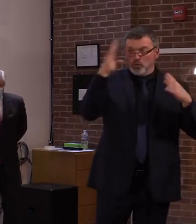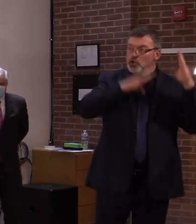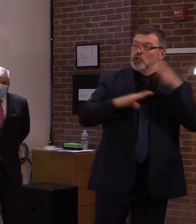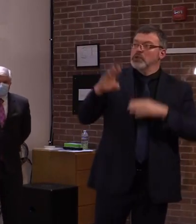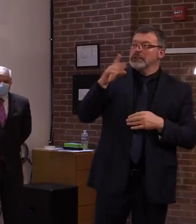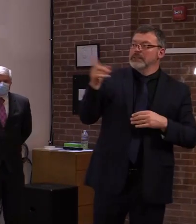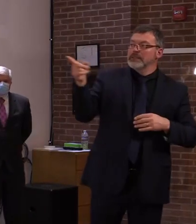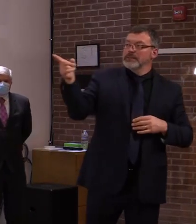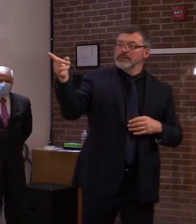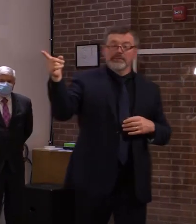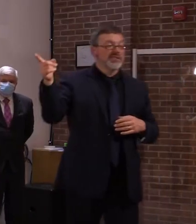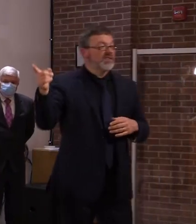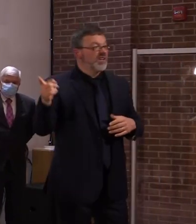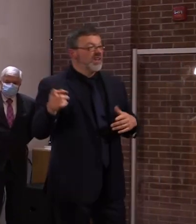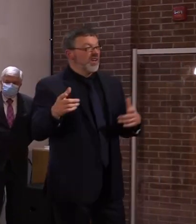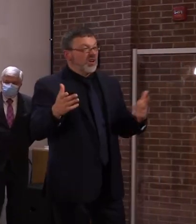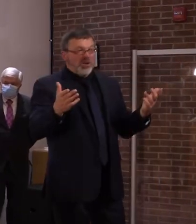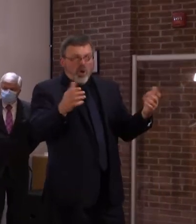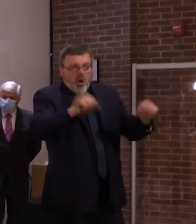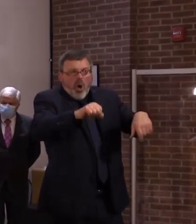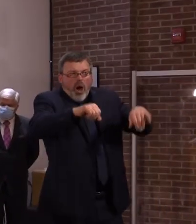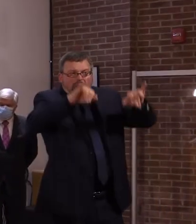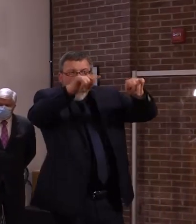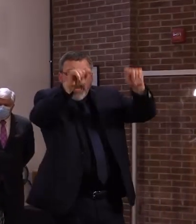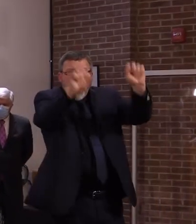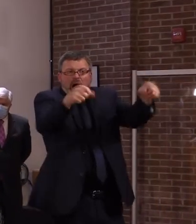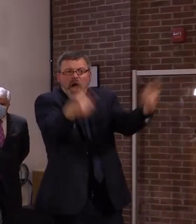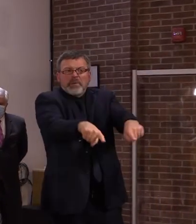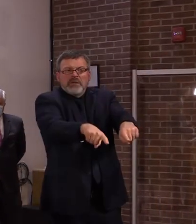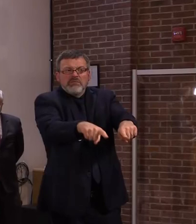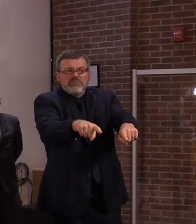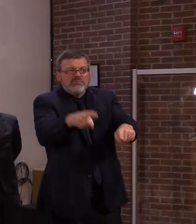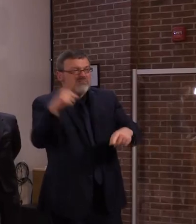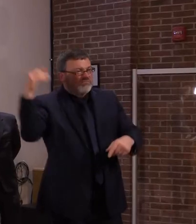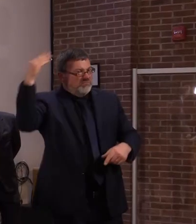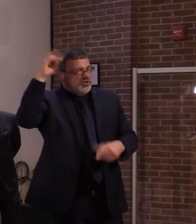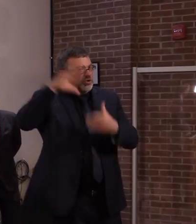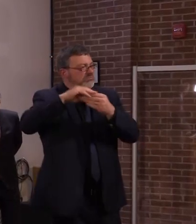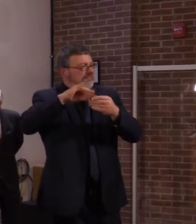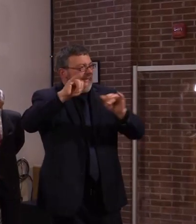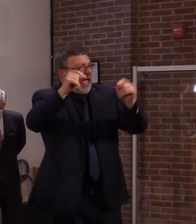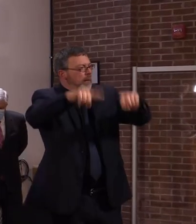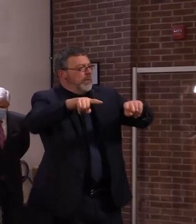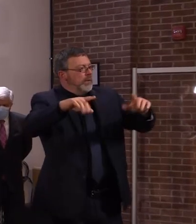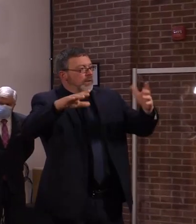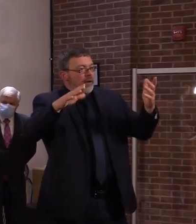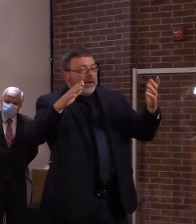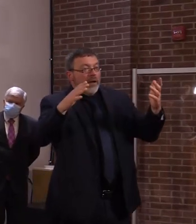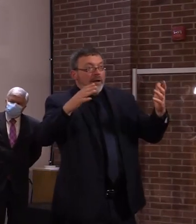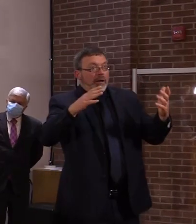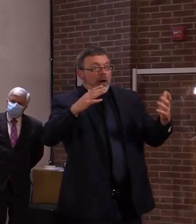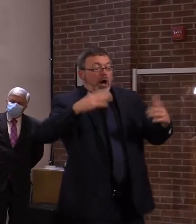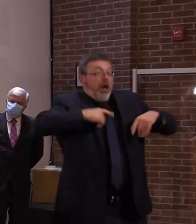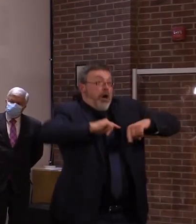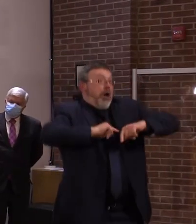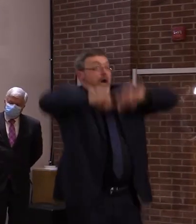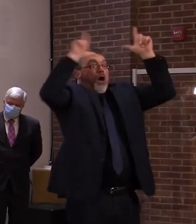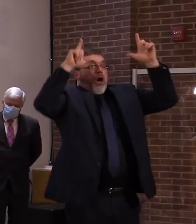I'm concerned that it happened, yes. Am I surprised that it happened? No, based on what we've seen around the country.